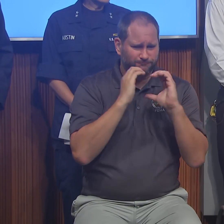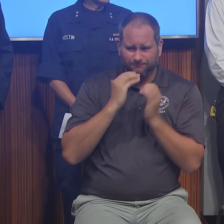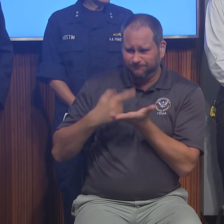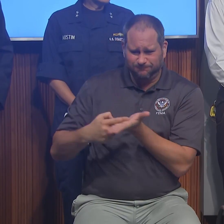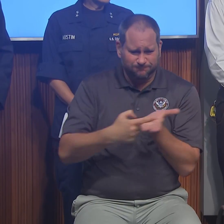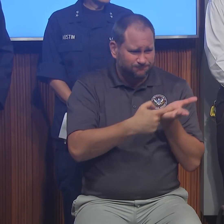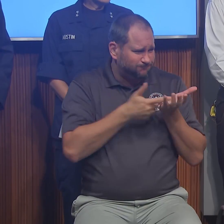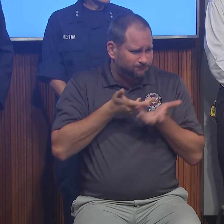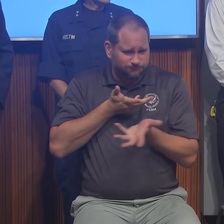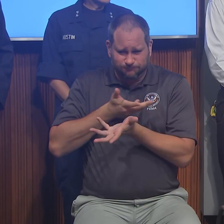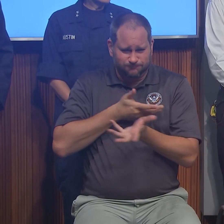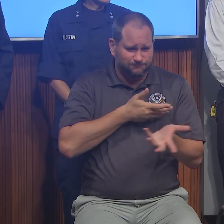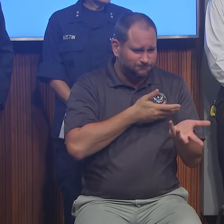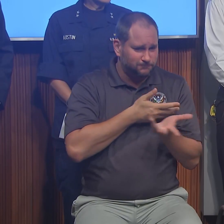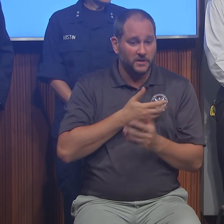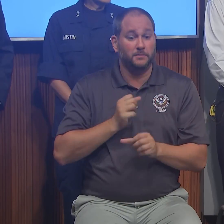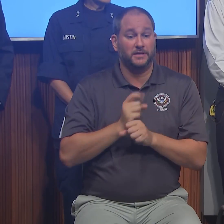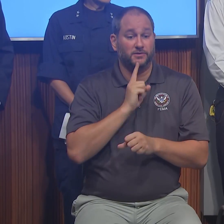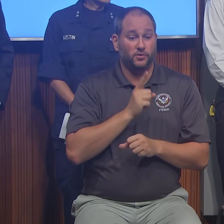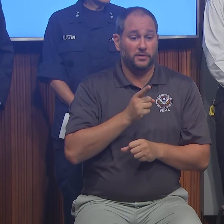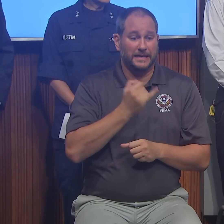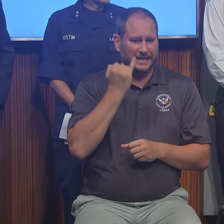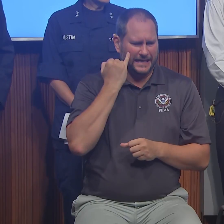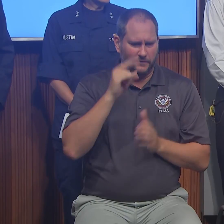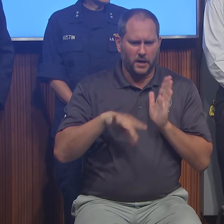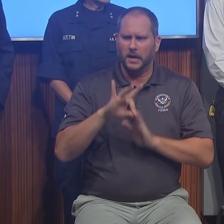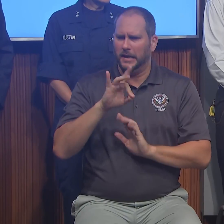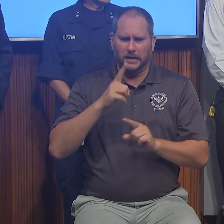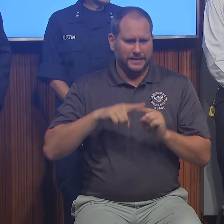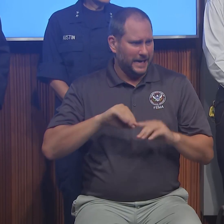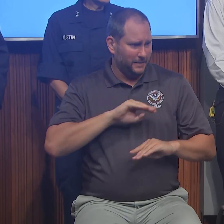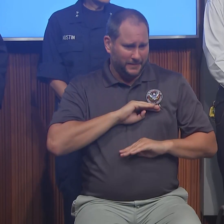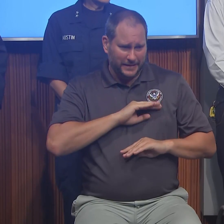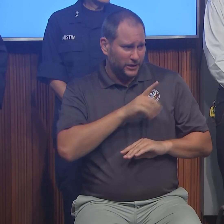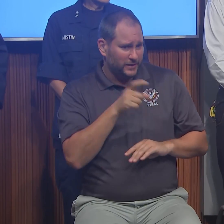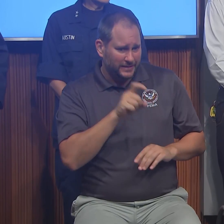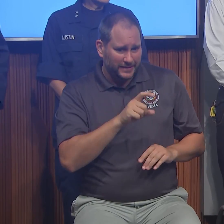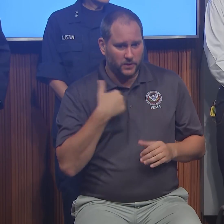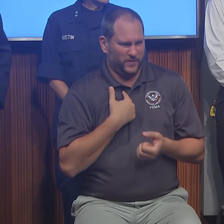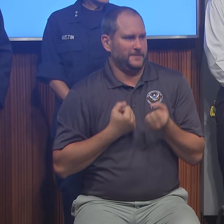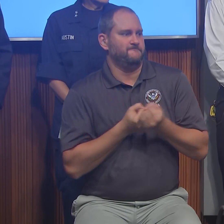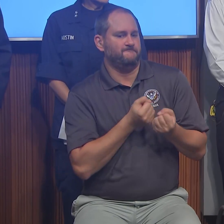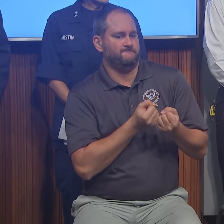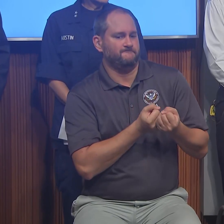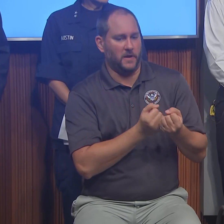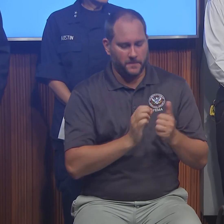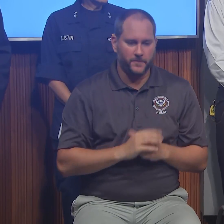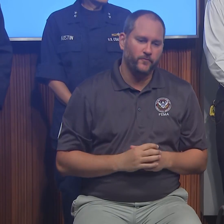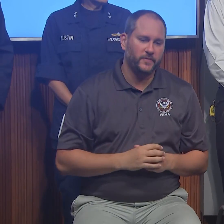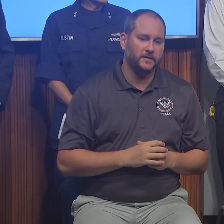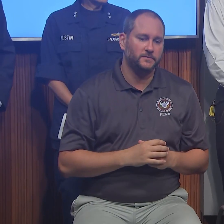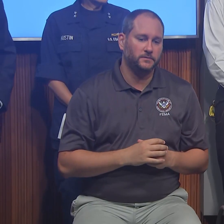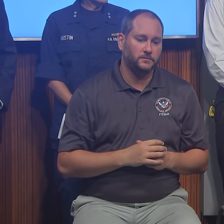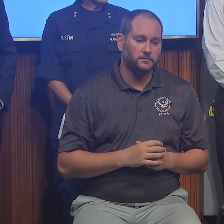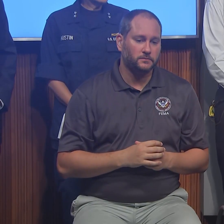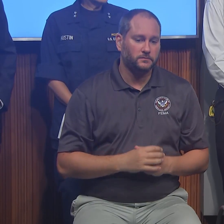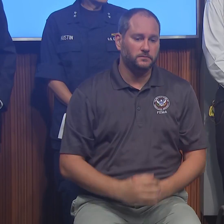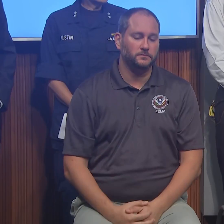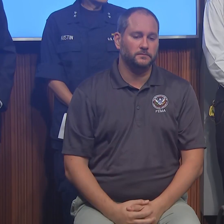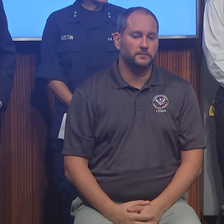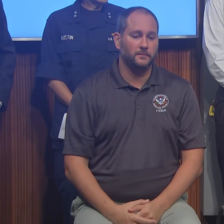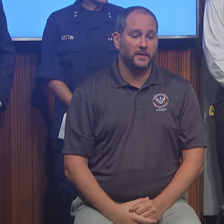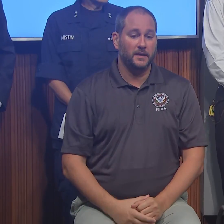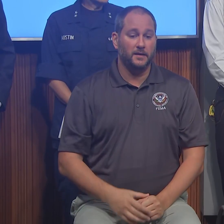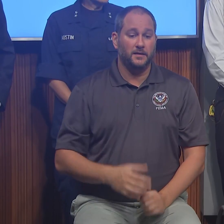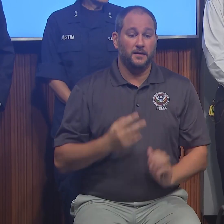partners to ensure that any unmet needs that people with disabilities have during evacuation or sheltering and in terms of response and